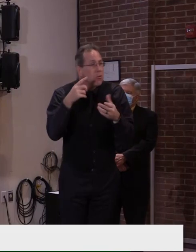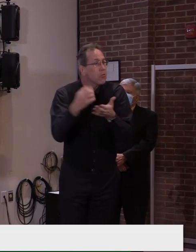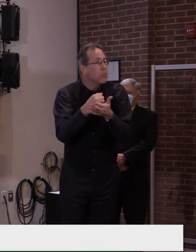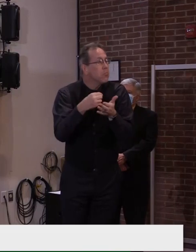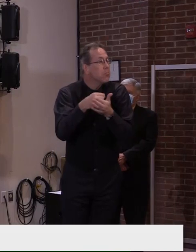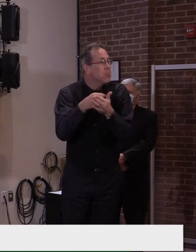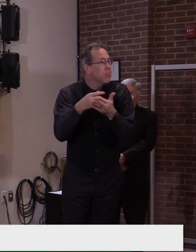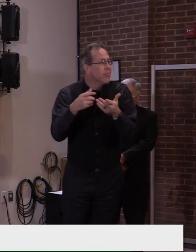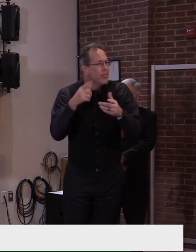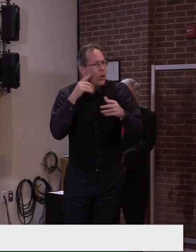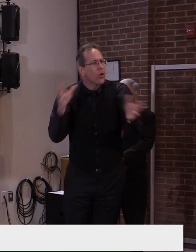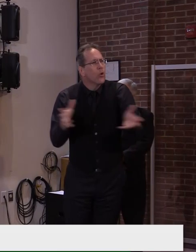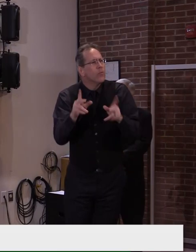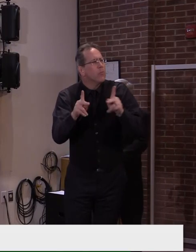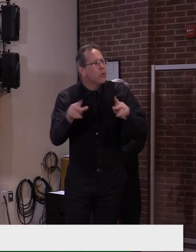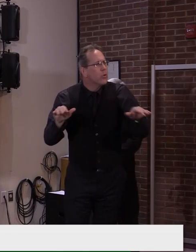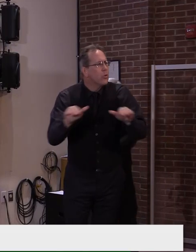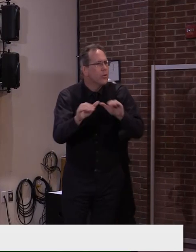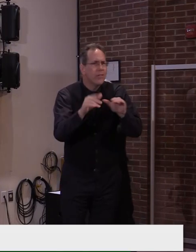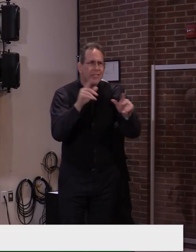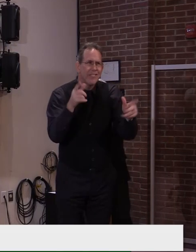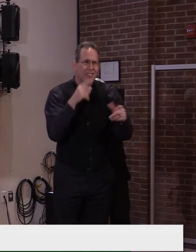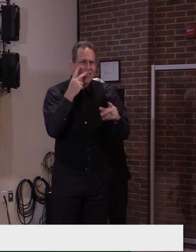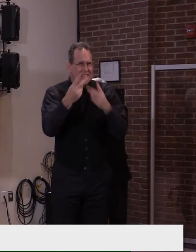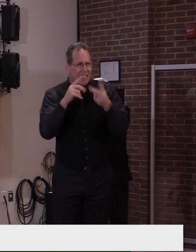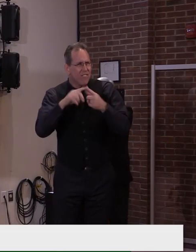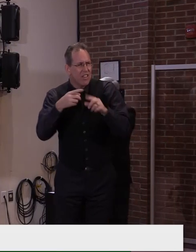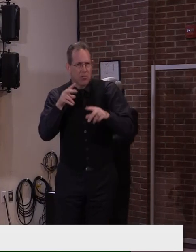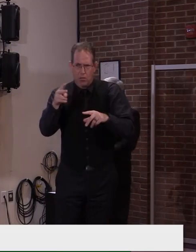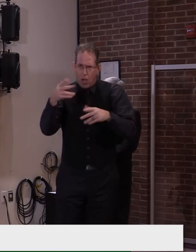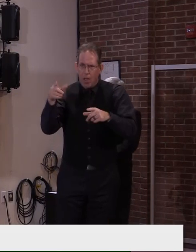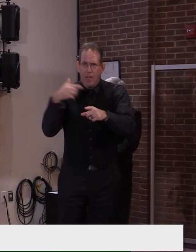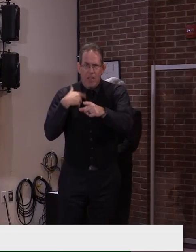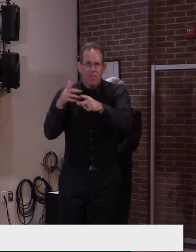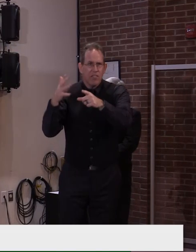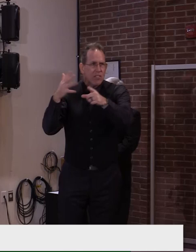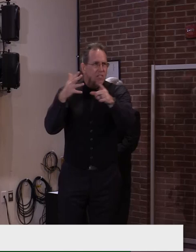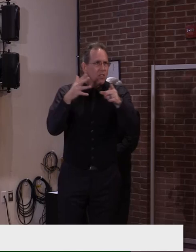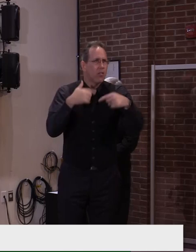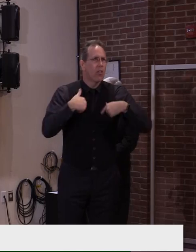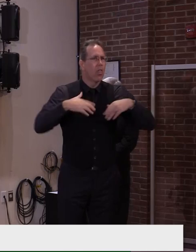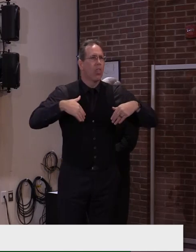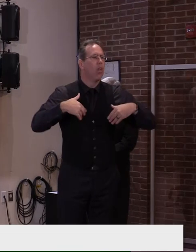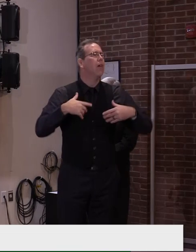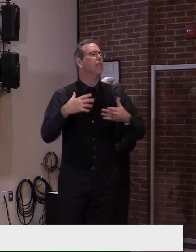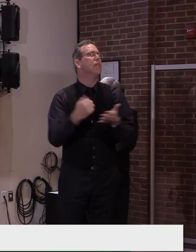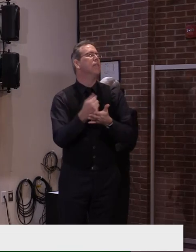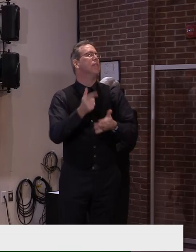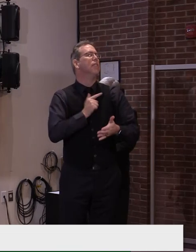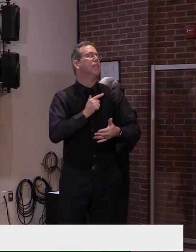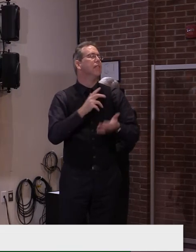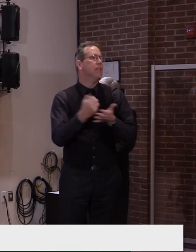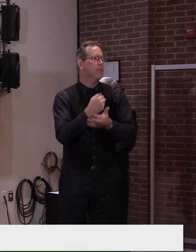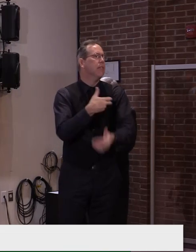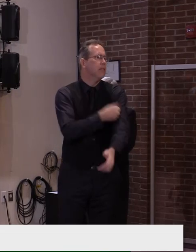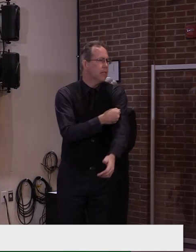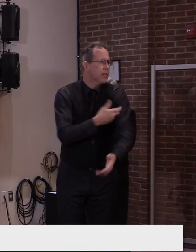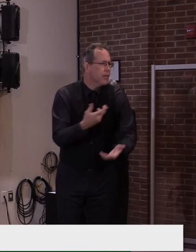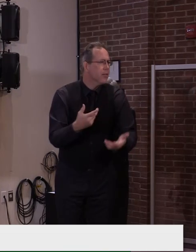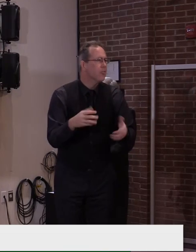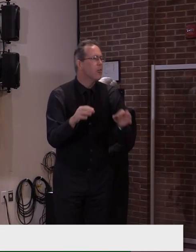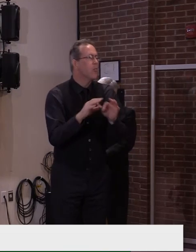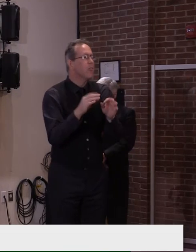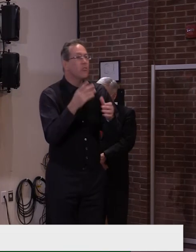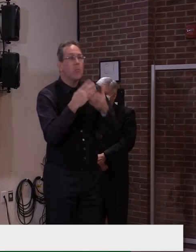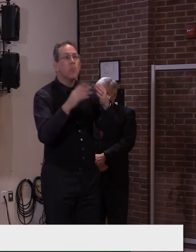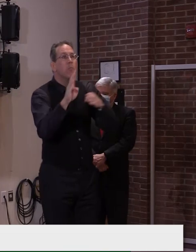Vermont, and that's to get boosters. So if a an entity like J-Peak decides to